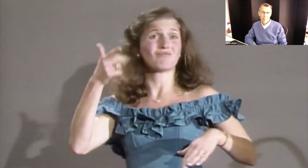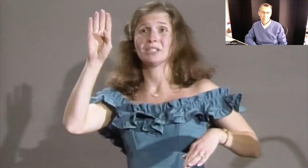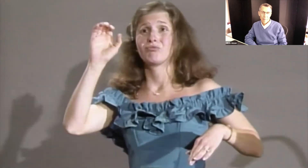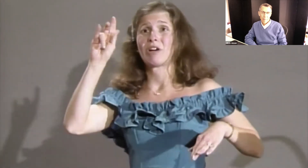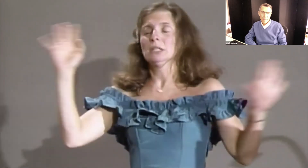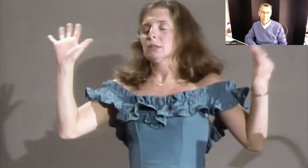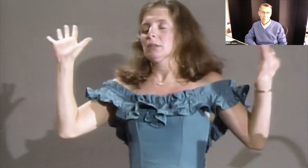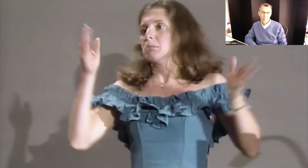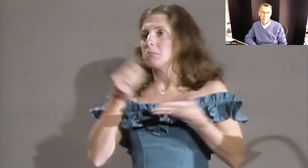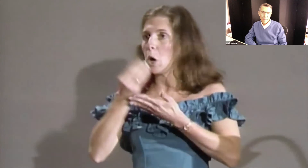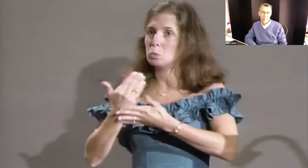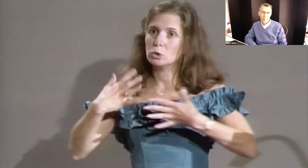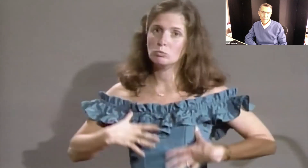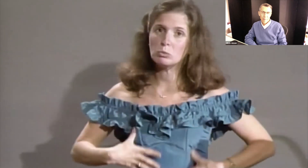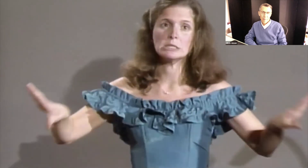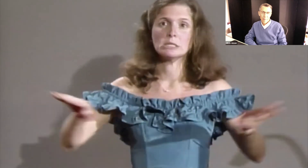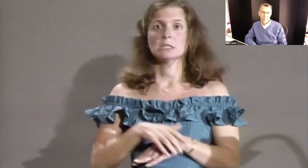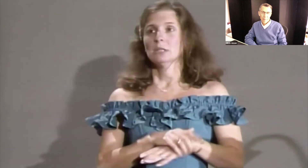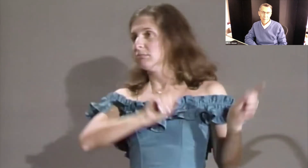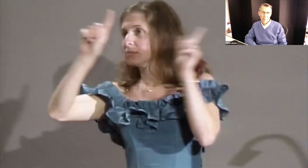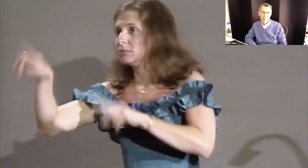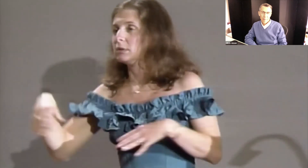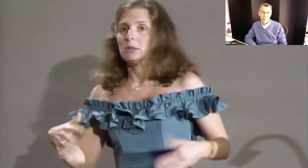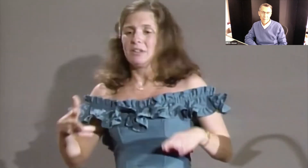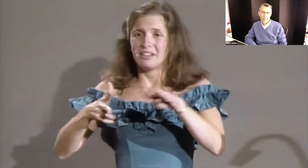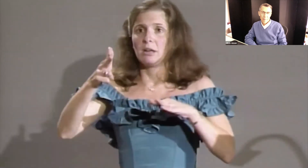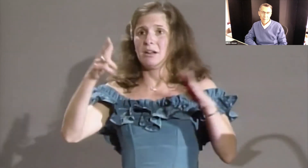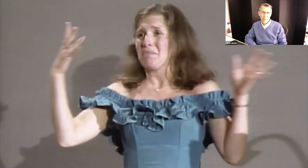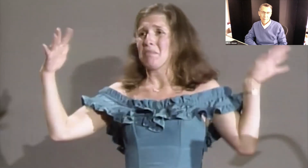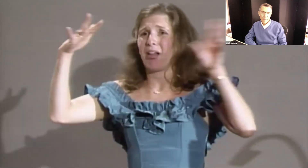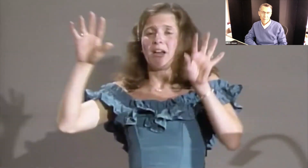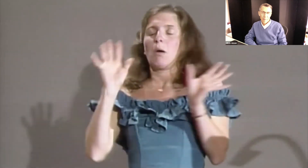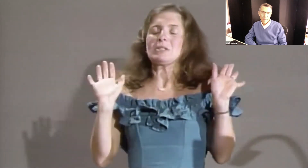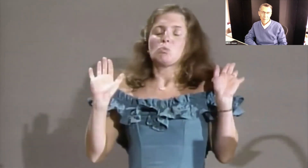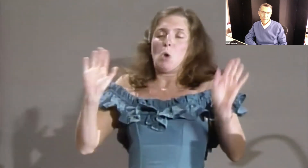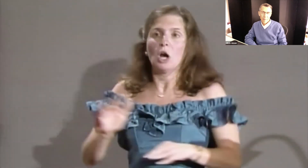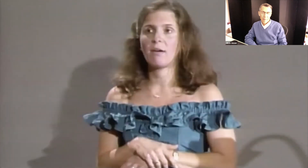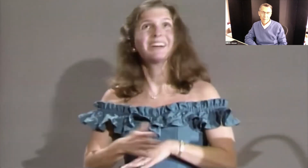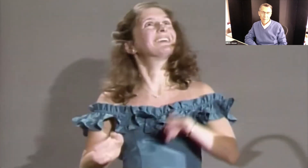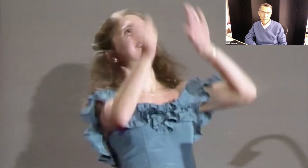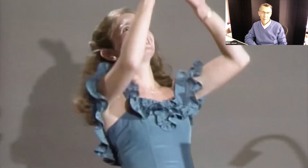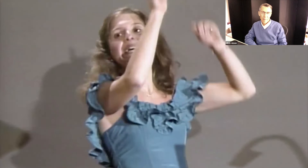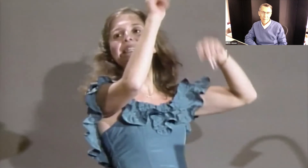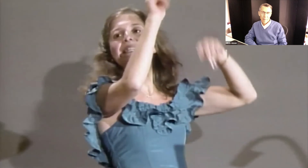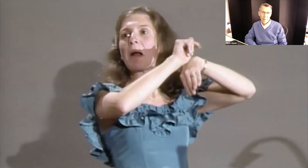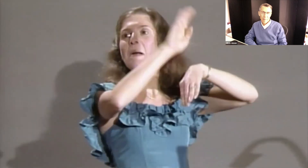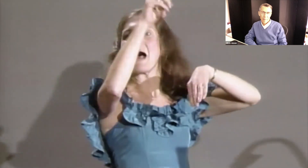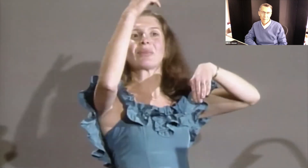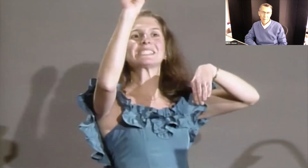the groundbreaking, I bought a new dress. And at the ribbon cutting, there was this big crowd. It was wonderful. And high up in front of the building, it said Temple